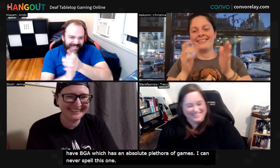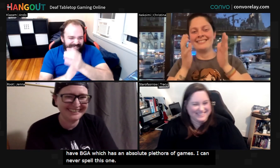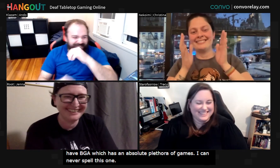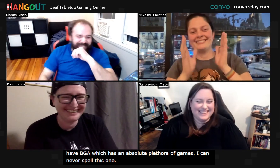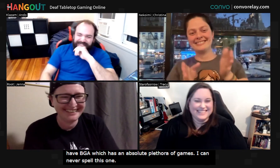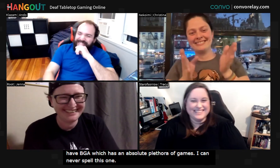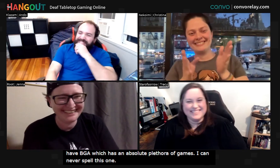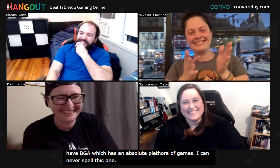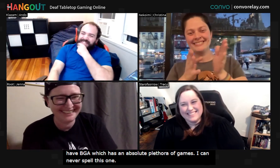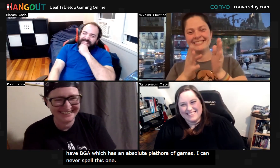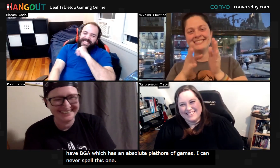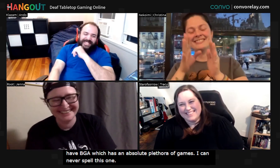that.